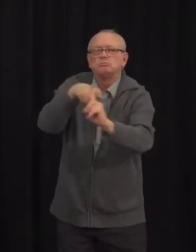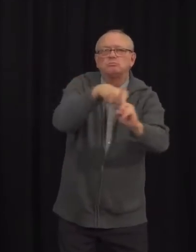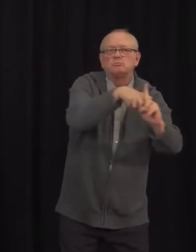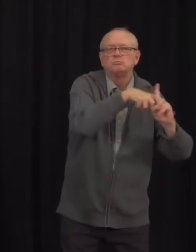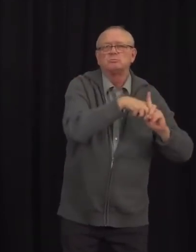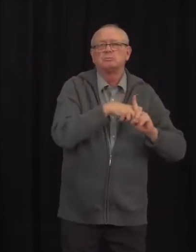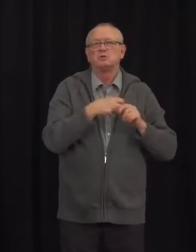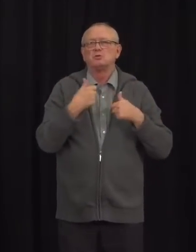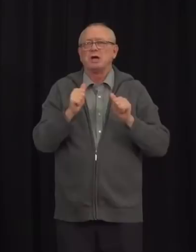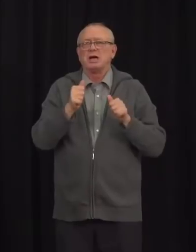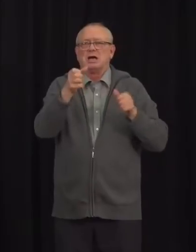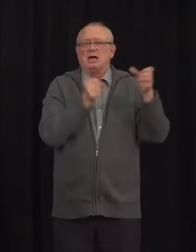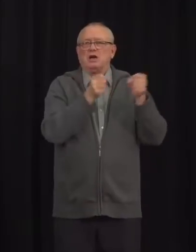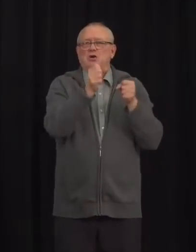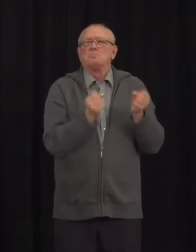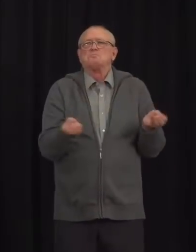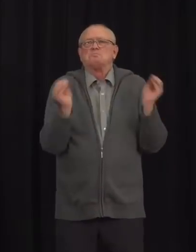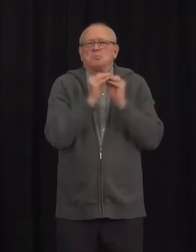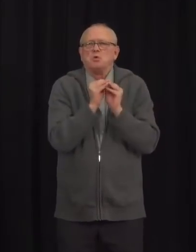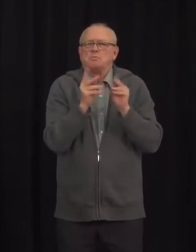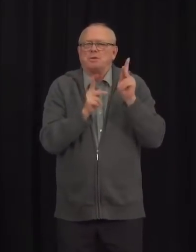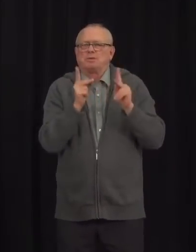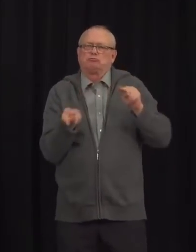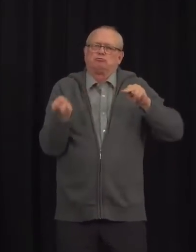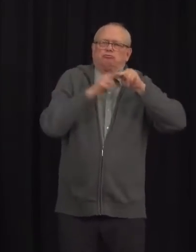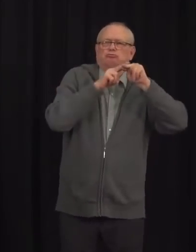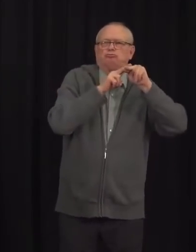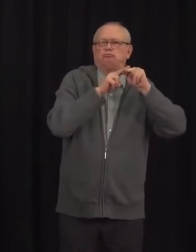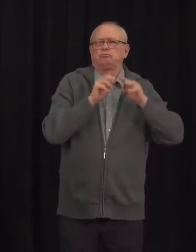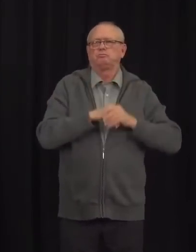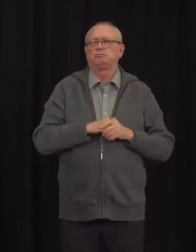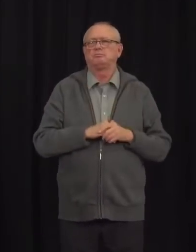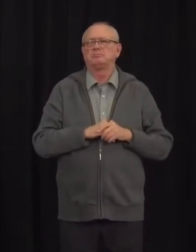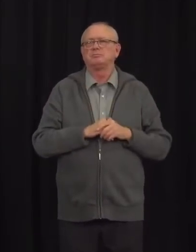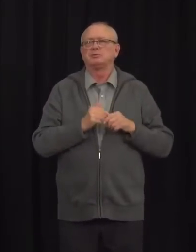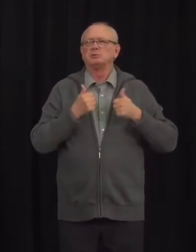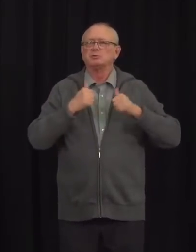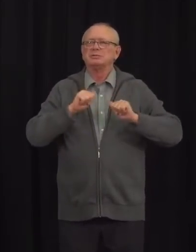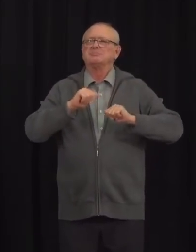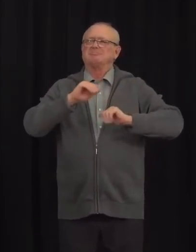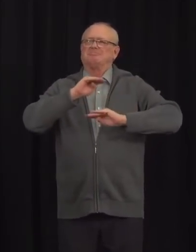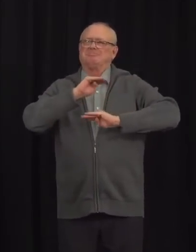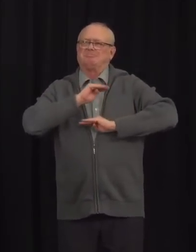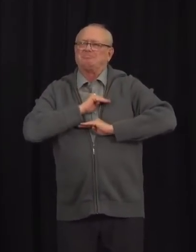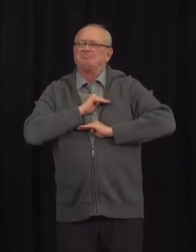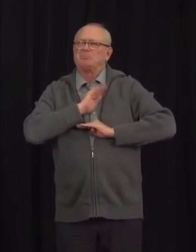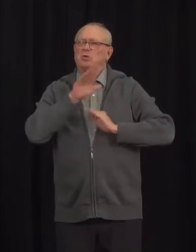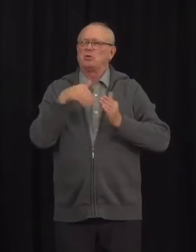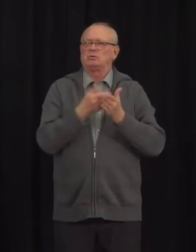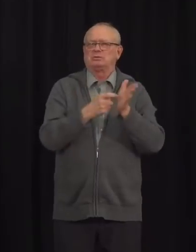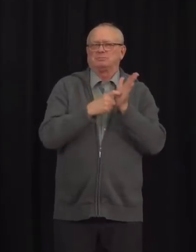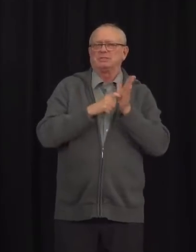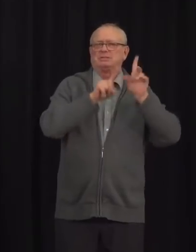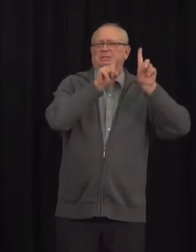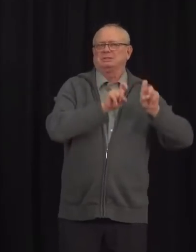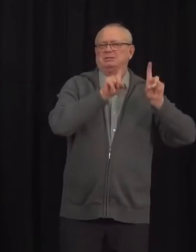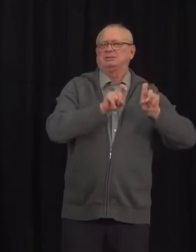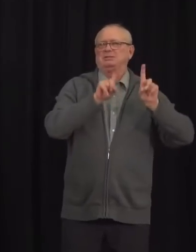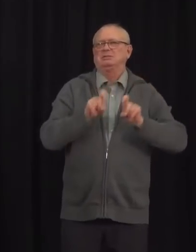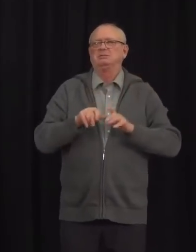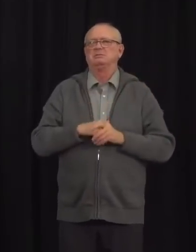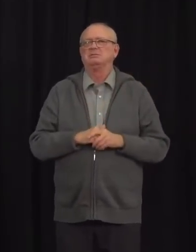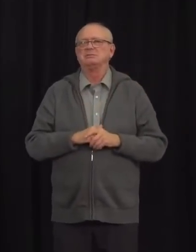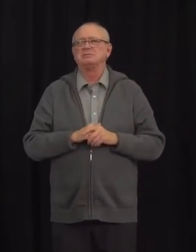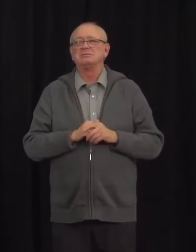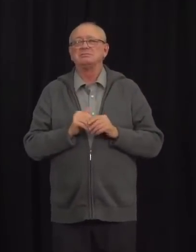quickly as possible, and they are actively recruiting more people to meet these increasing demands. But we still need to get